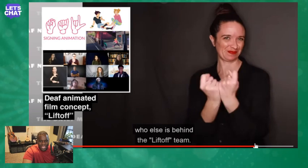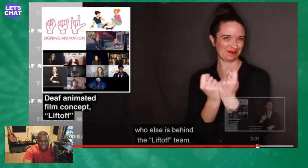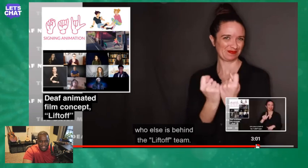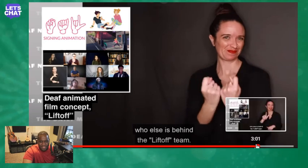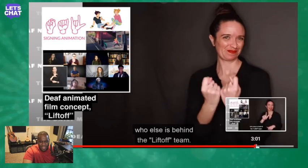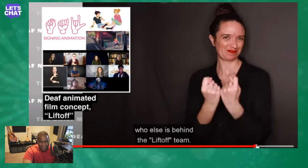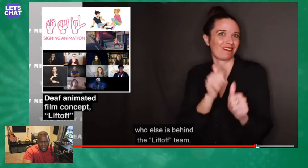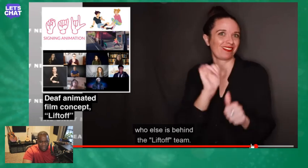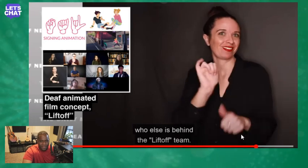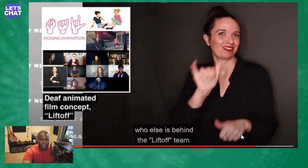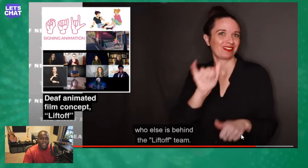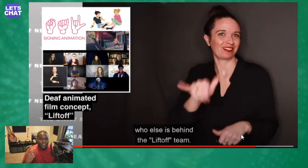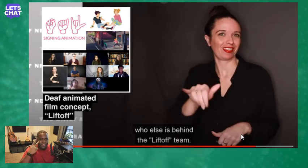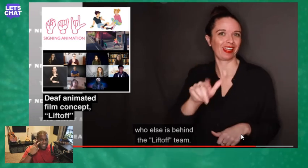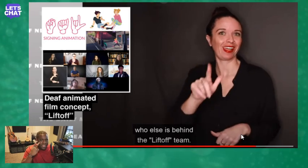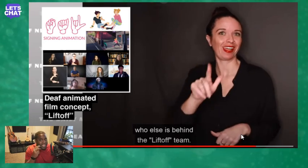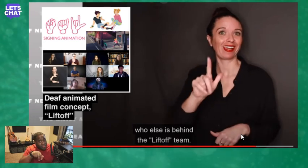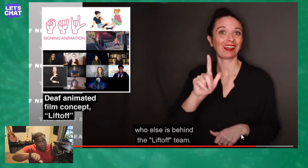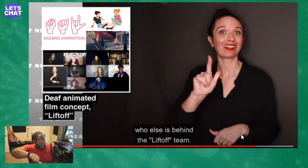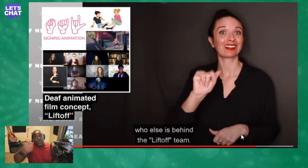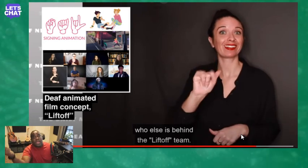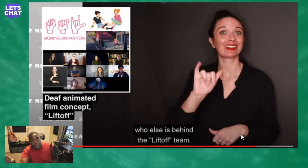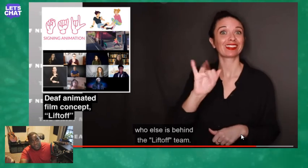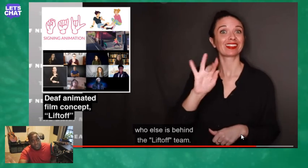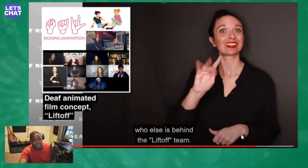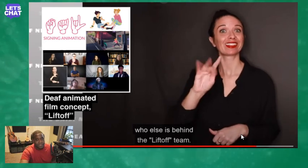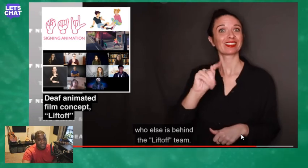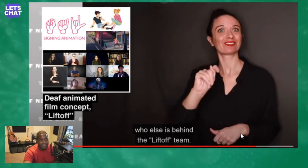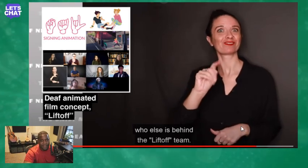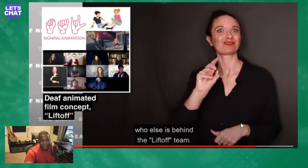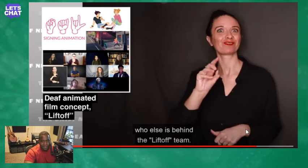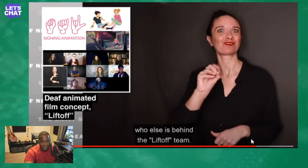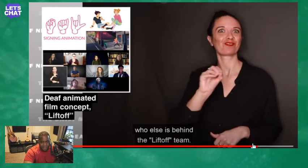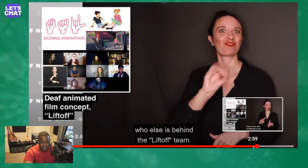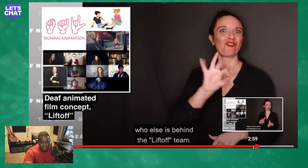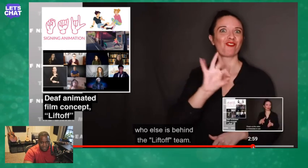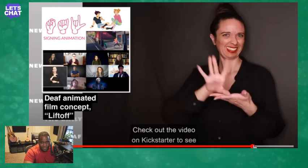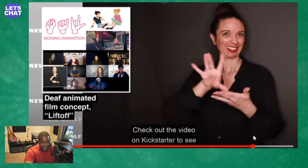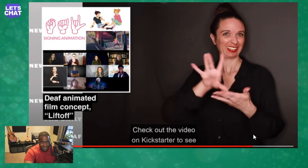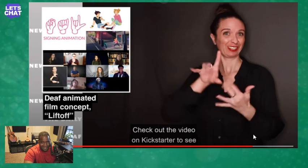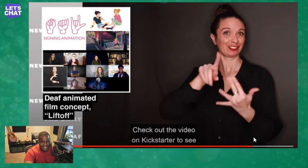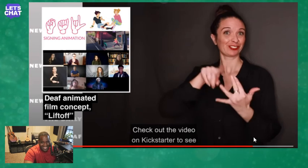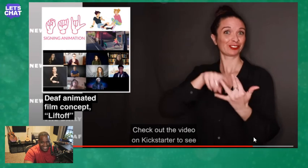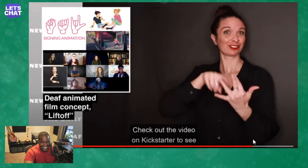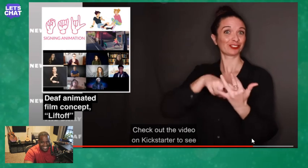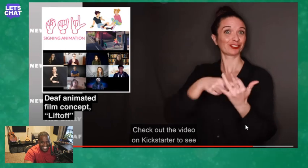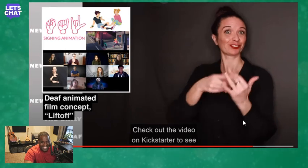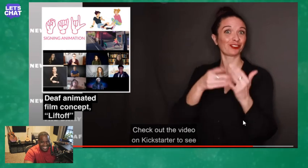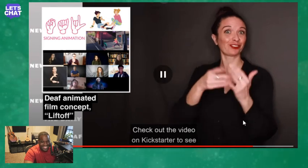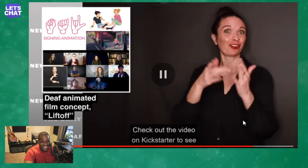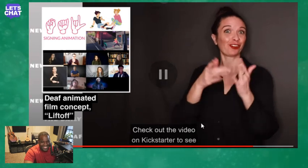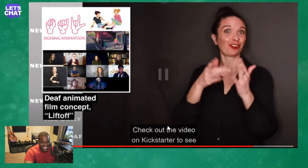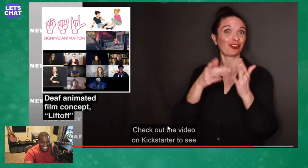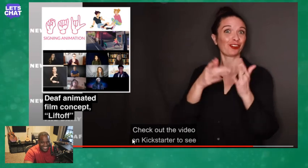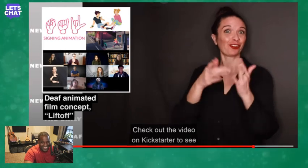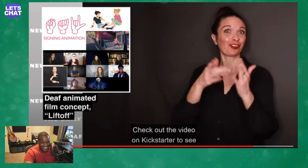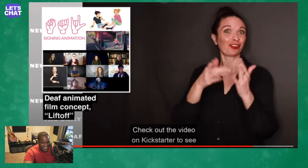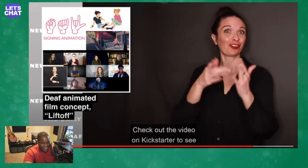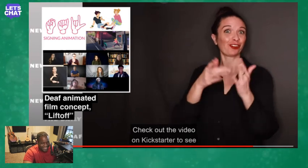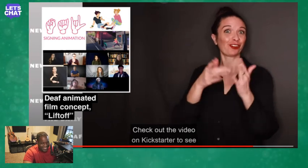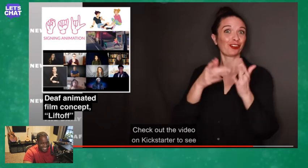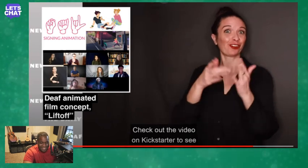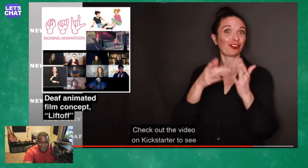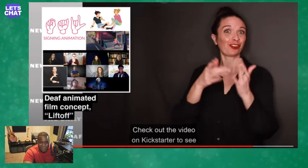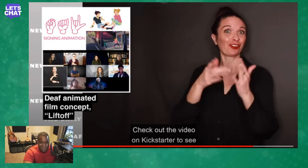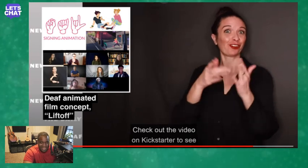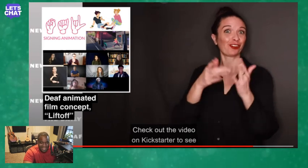behind there. Yes, that was how you do it. See who else is there. Look how she's dancing. I love how